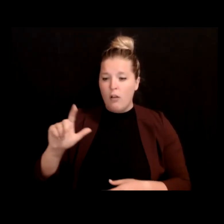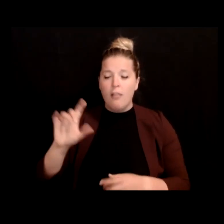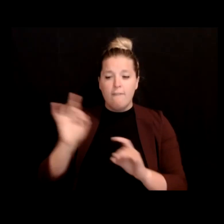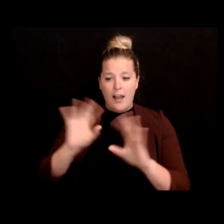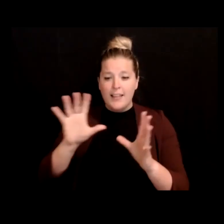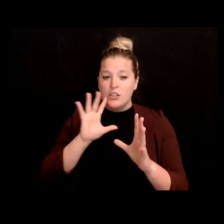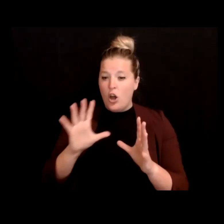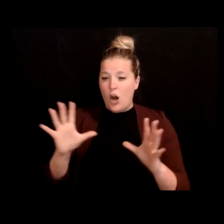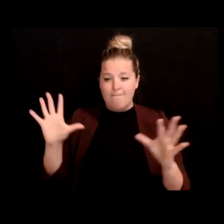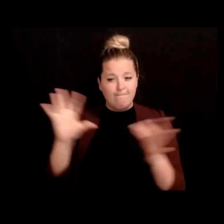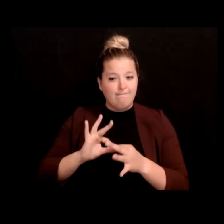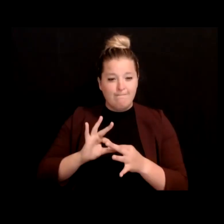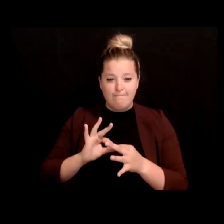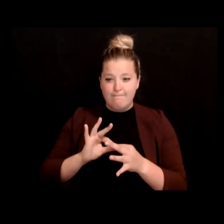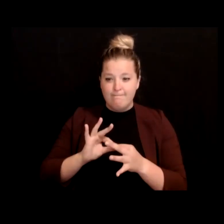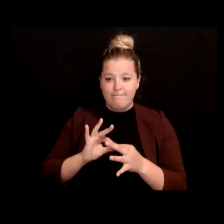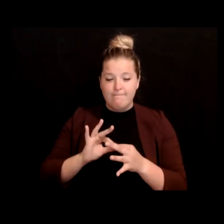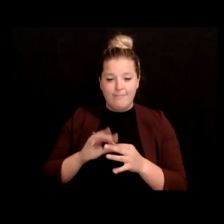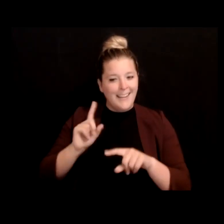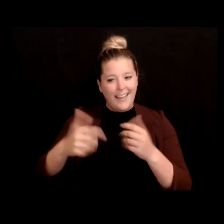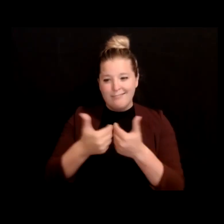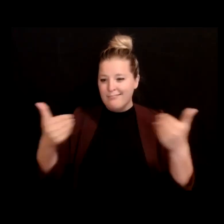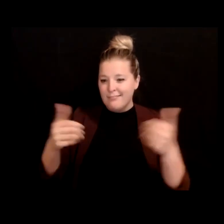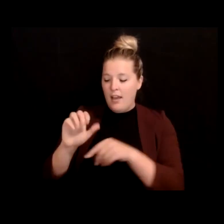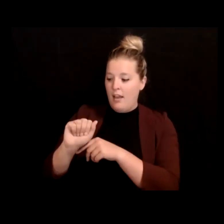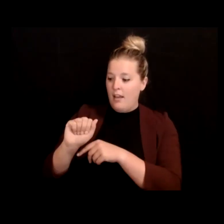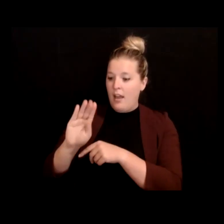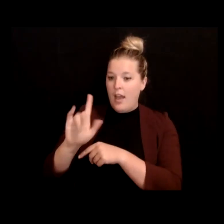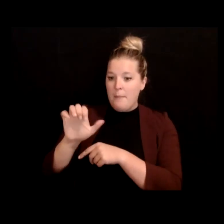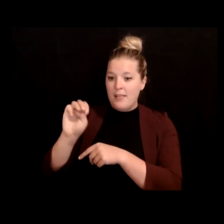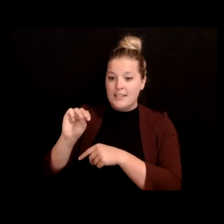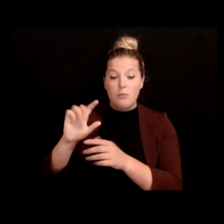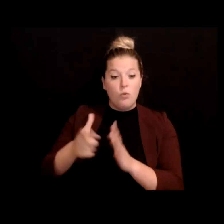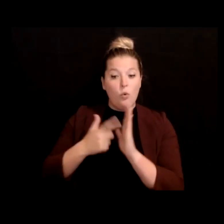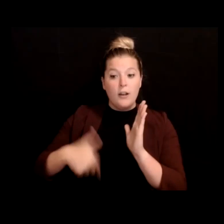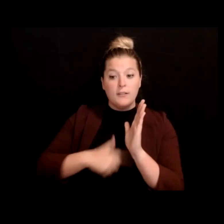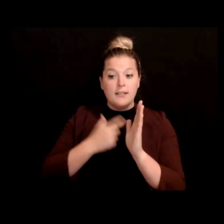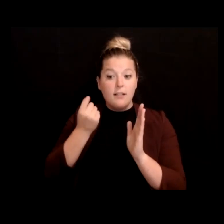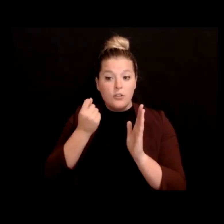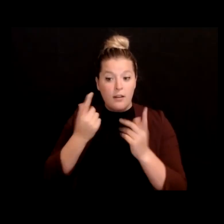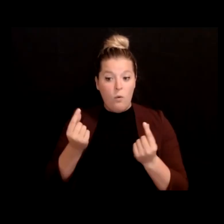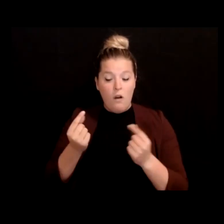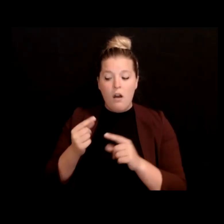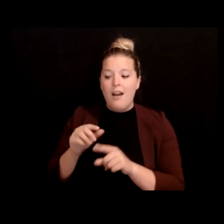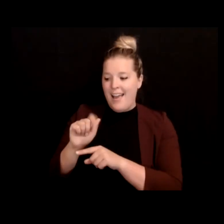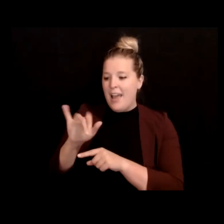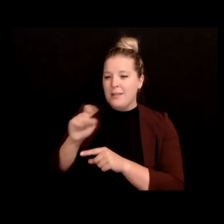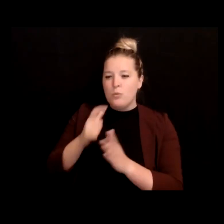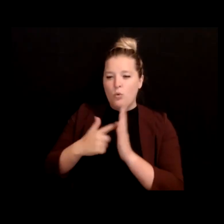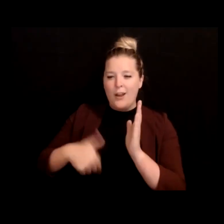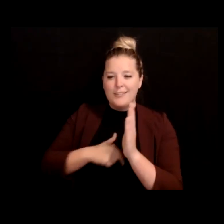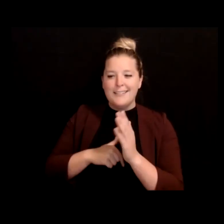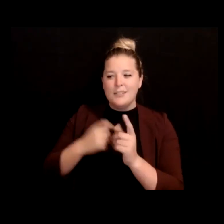entangled. Ableism requires us to understand how it operates, but it does not want us